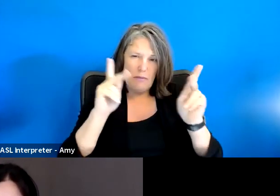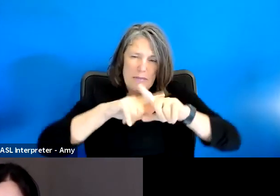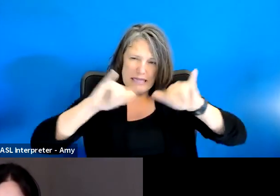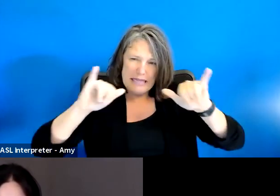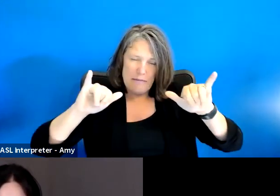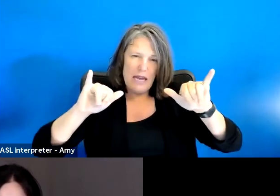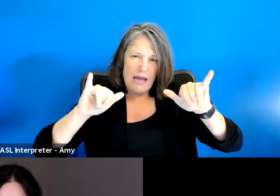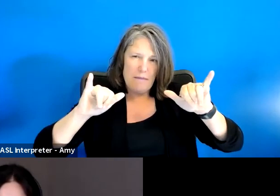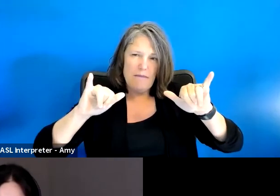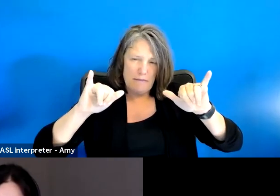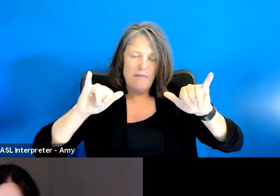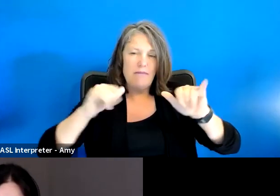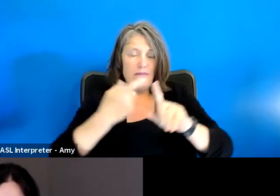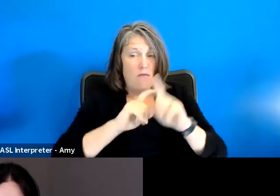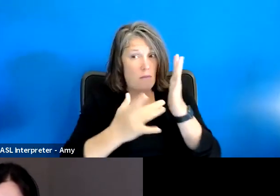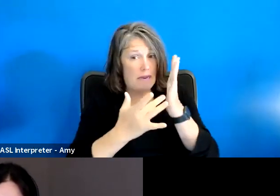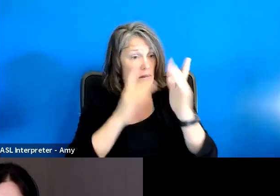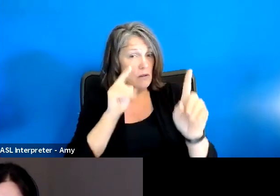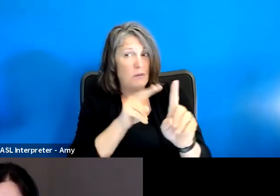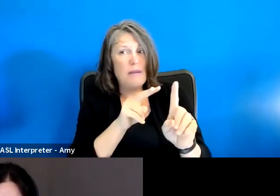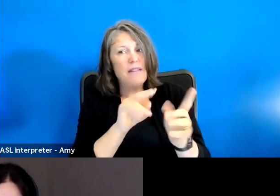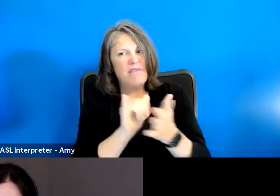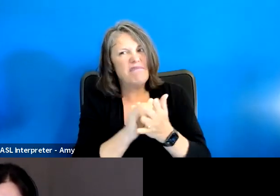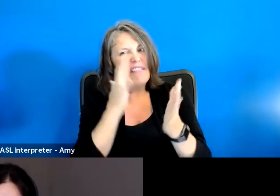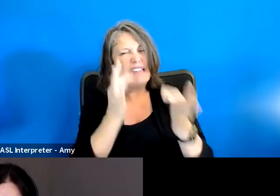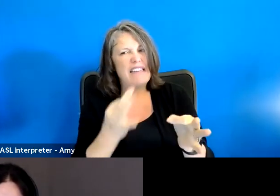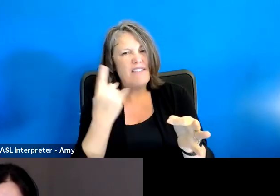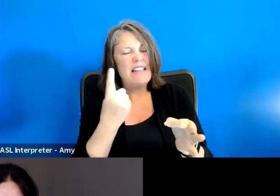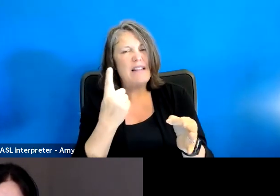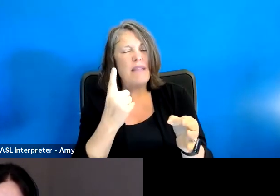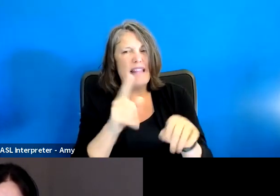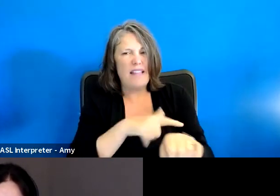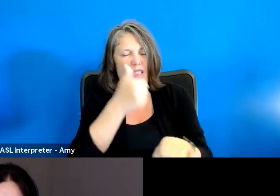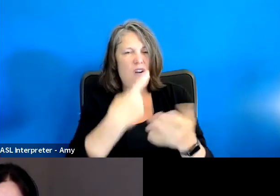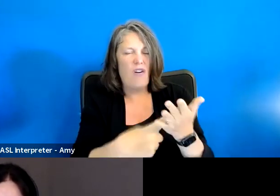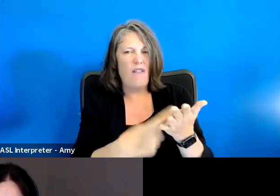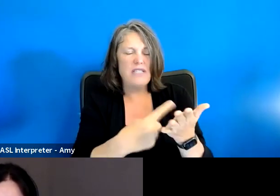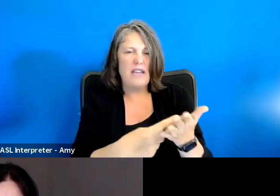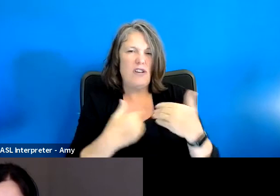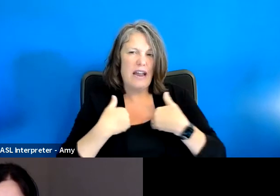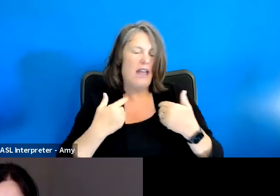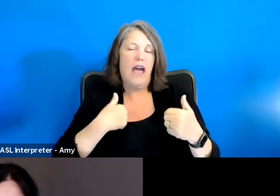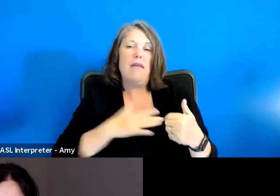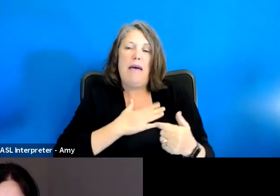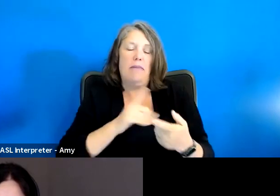time, from a technical perspective, that's definitely a longer conversation that I'd be happy to have with people.